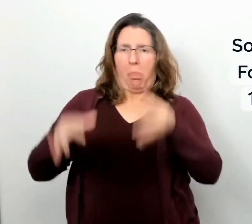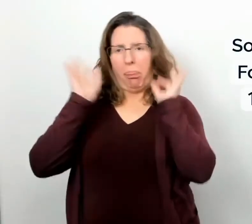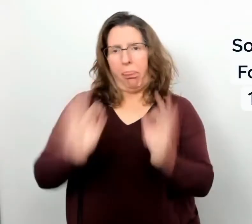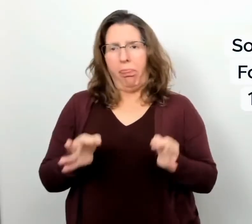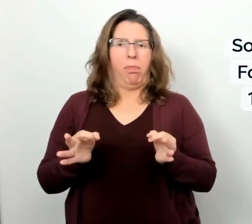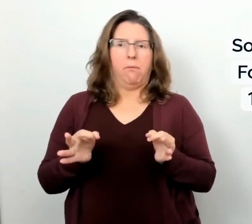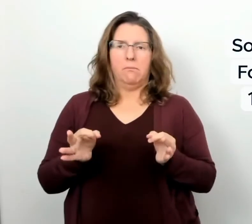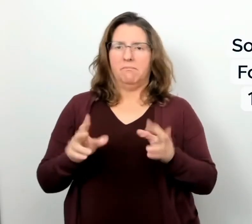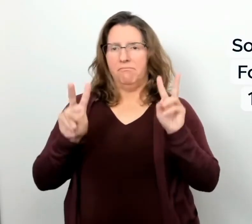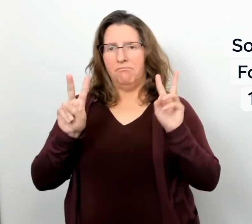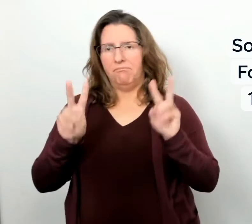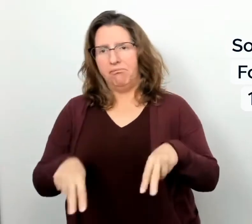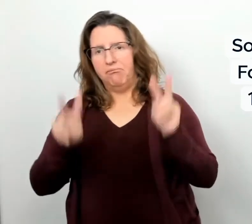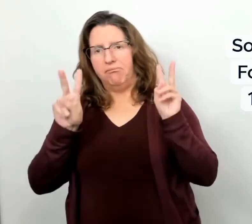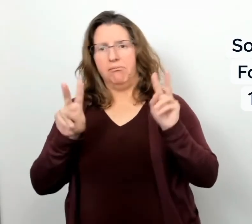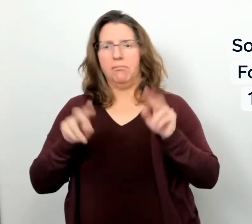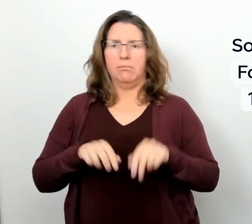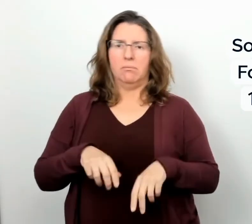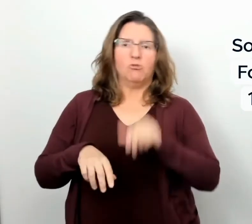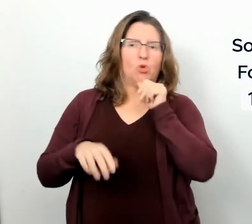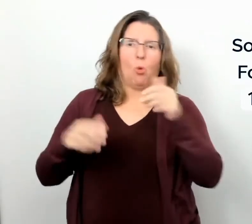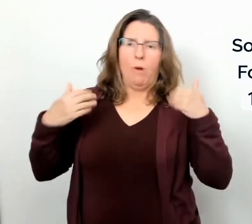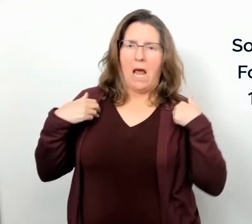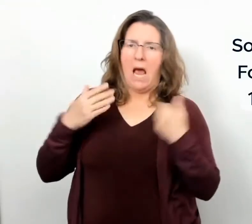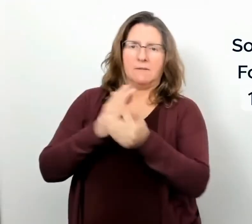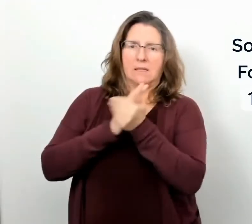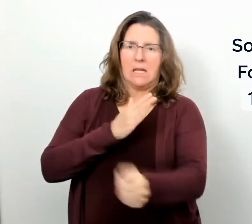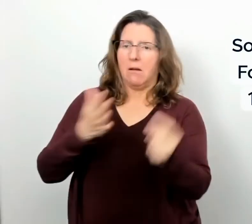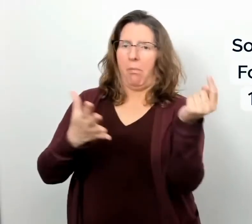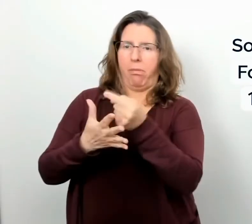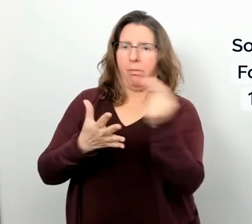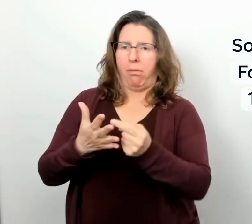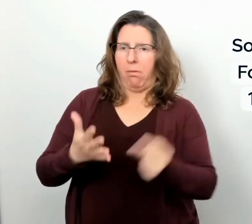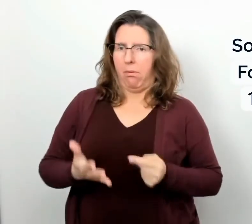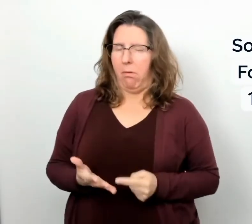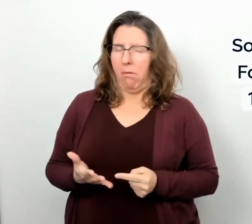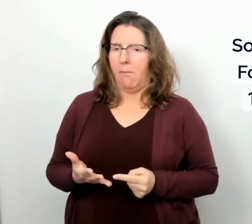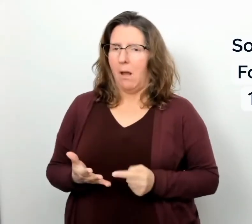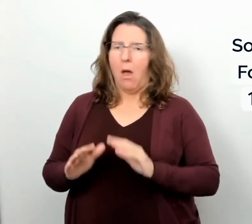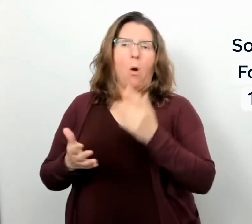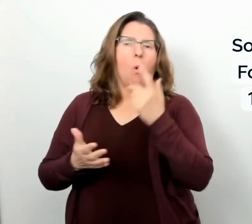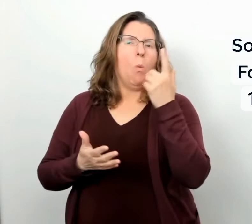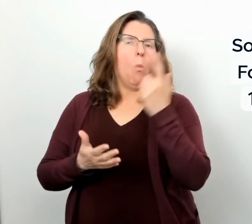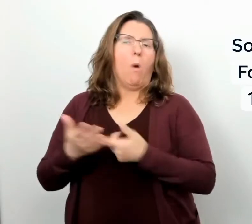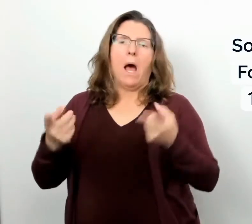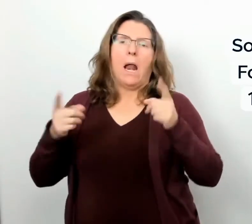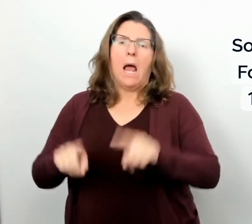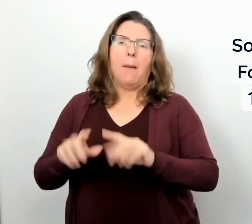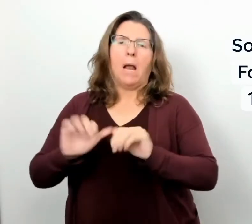If we view our students from the deficit model, what negative, lasting repercussions does